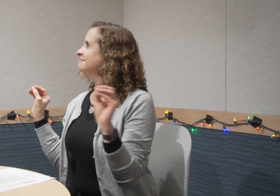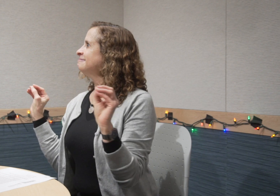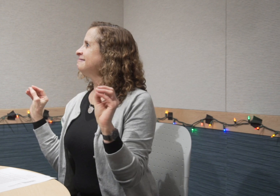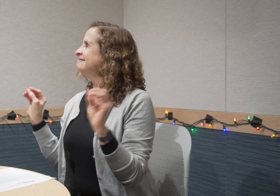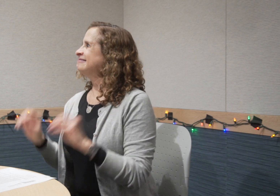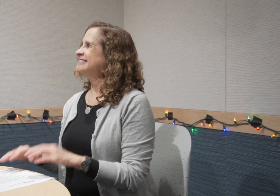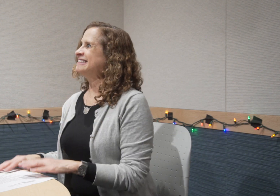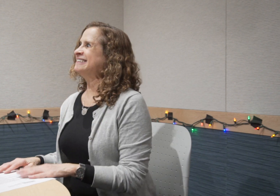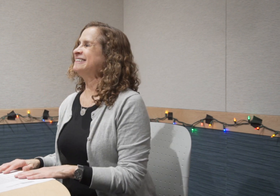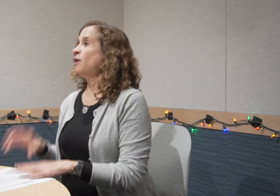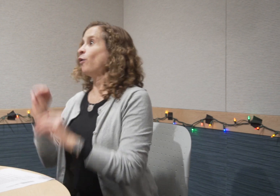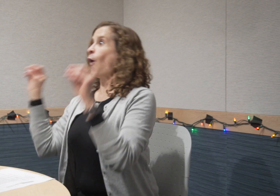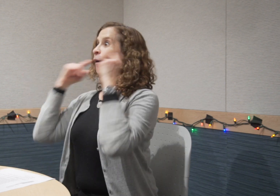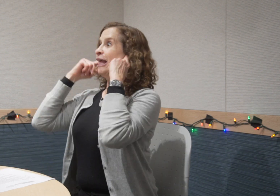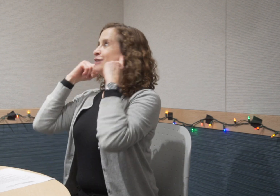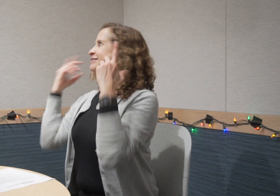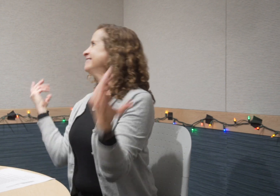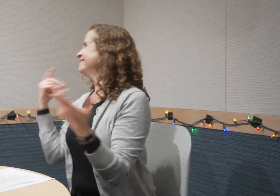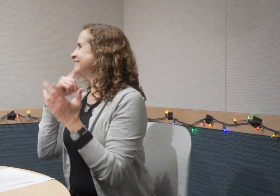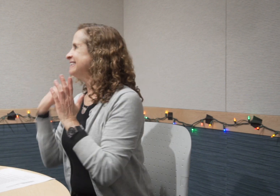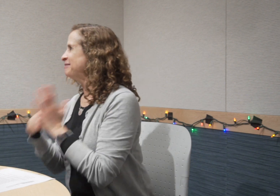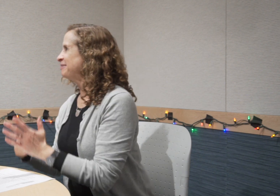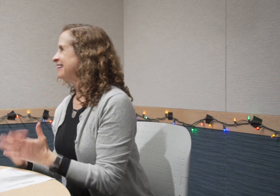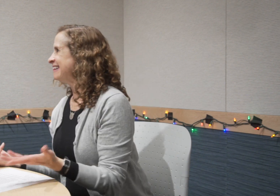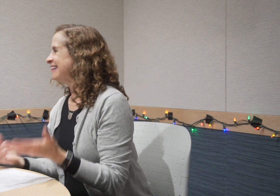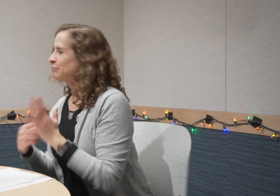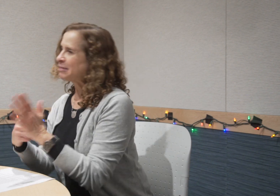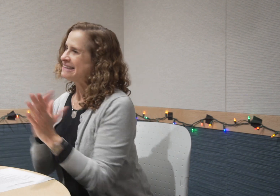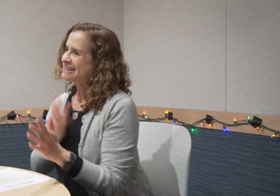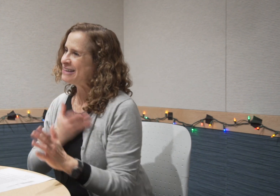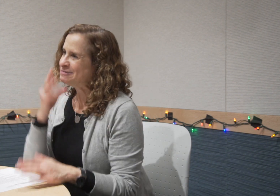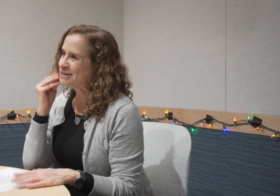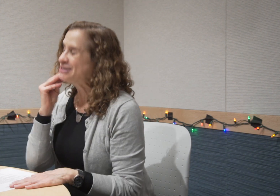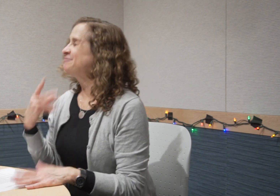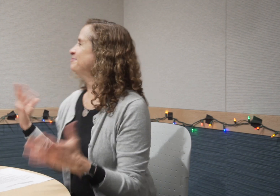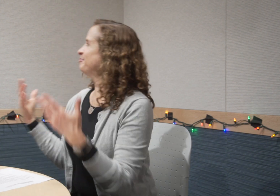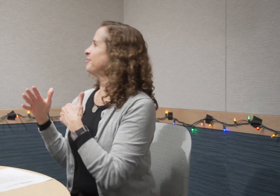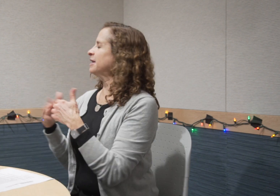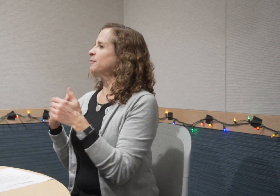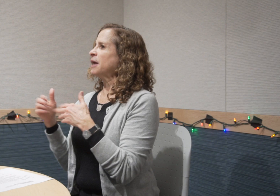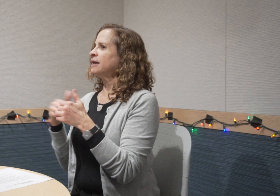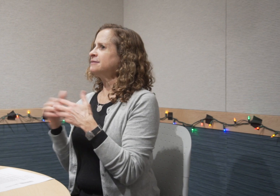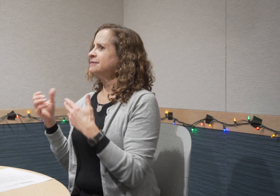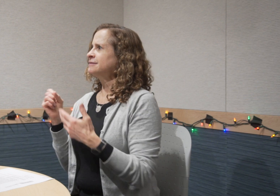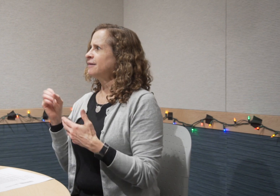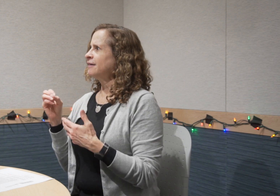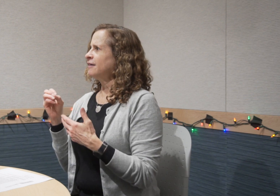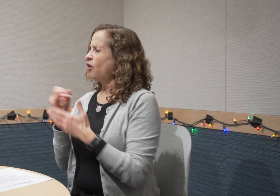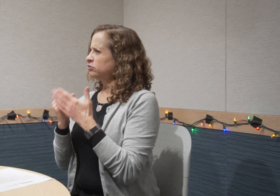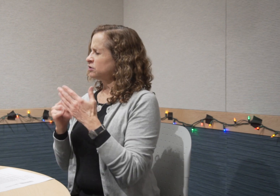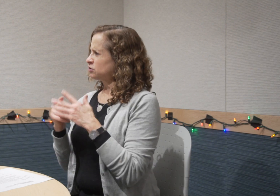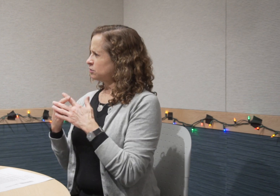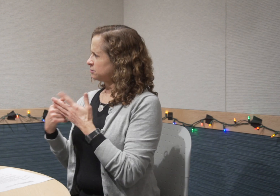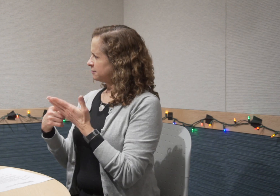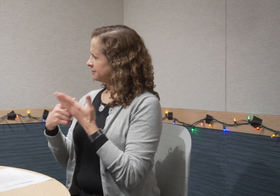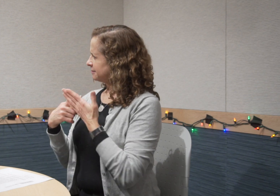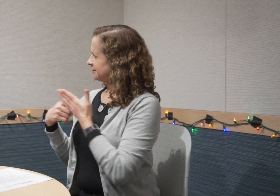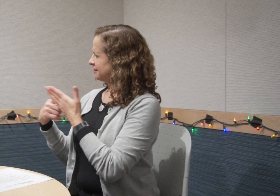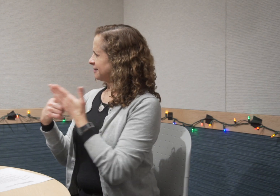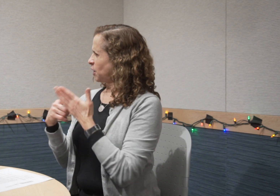no lips or no ears, for example. Yeah, makes sense. You know, that reflects our experience. Sure. So